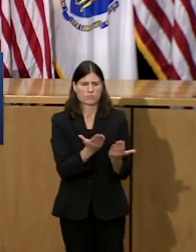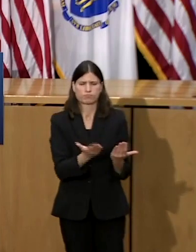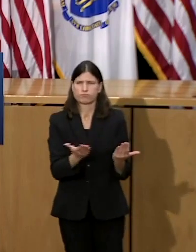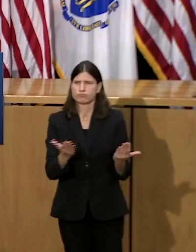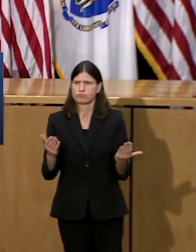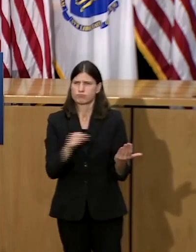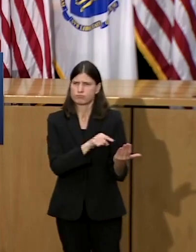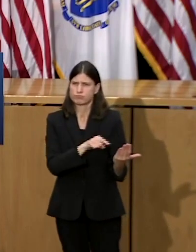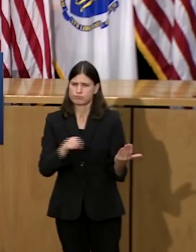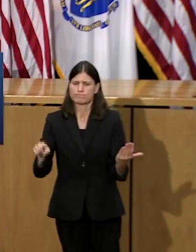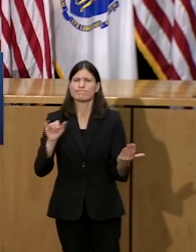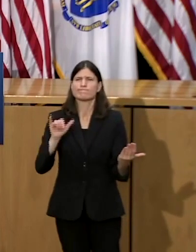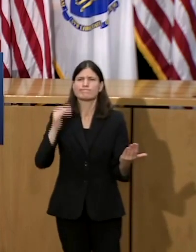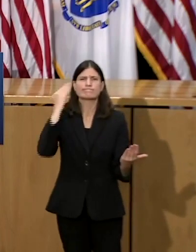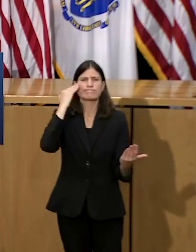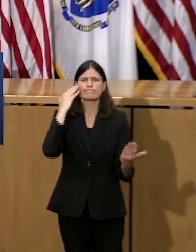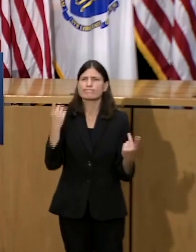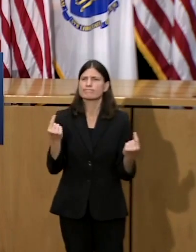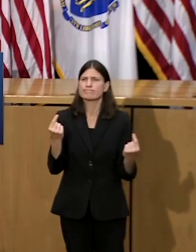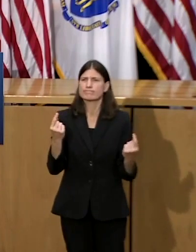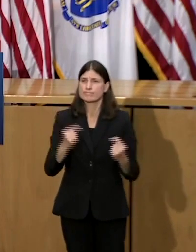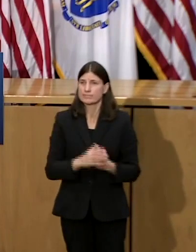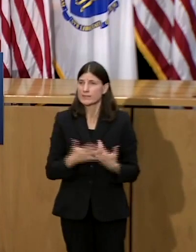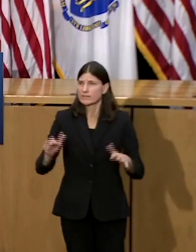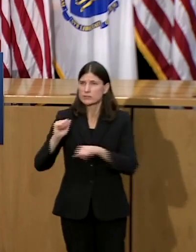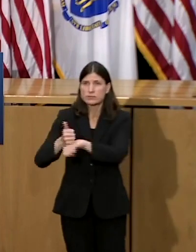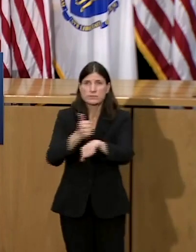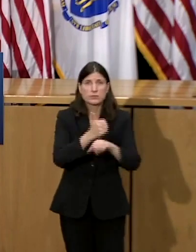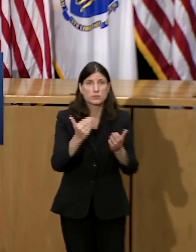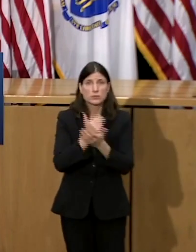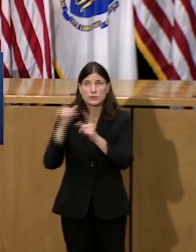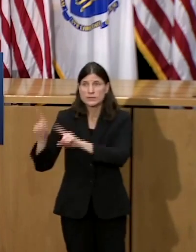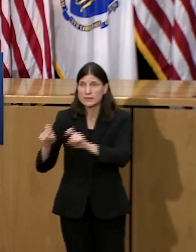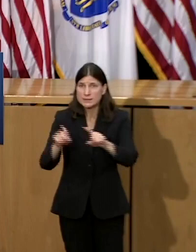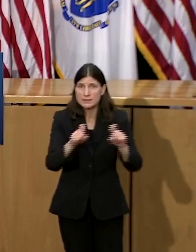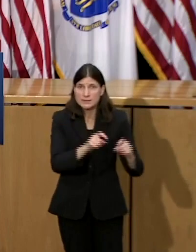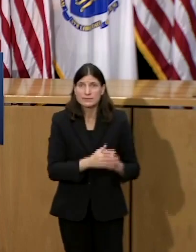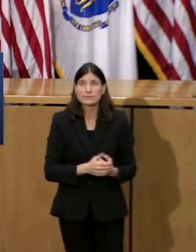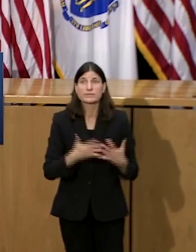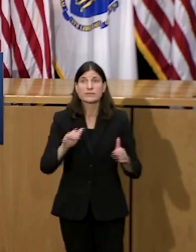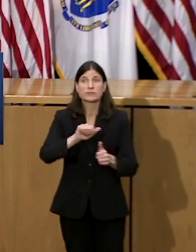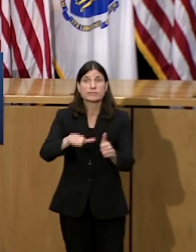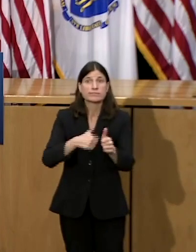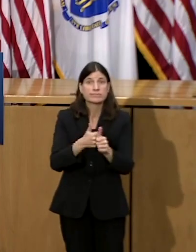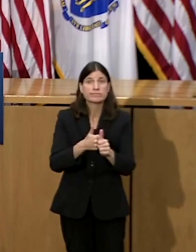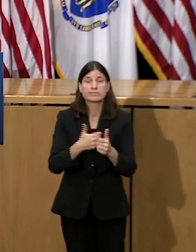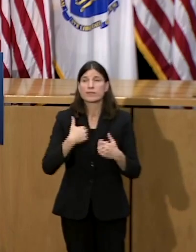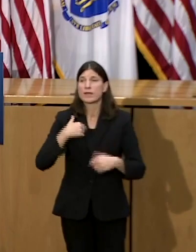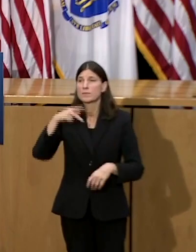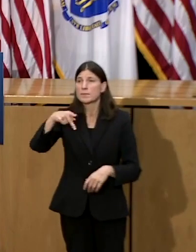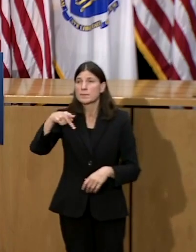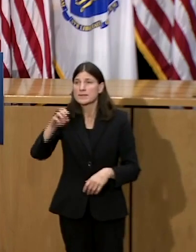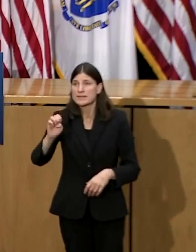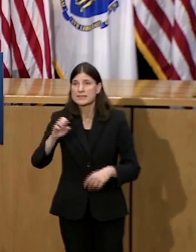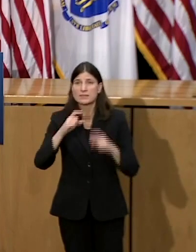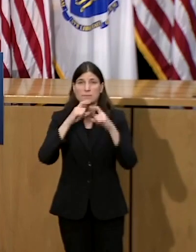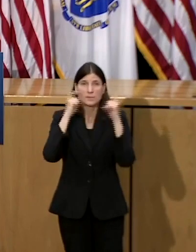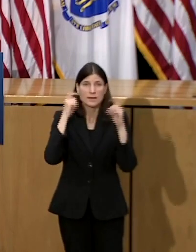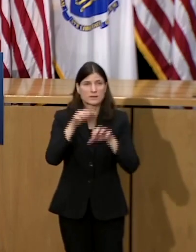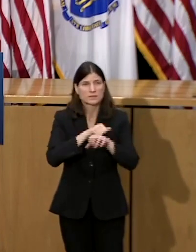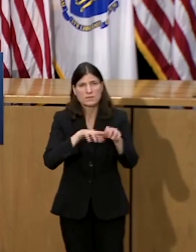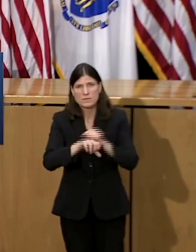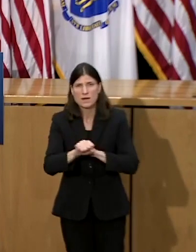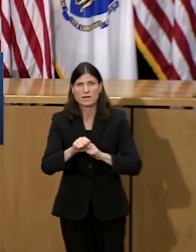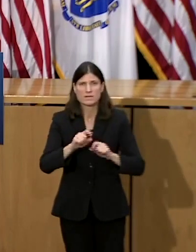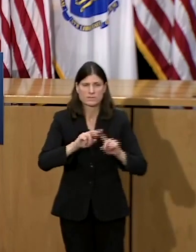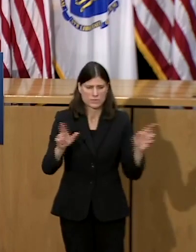surveillance capabilities, and we have stockpiles of medical gear that will last through calendar 2021. And